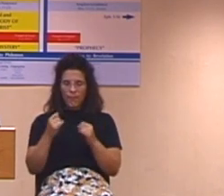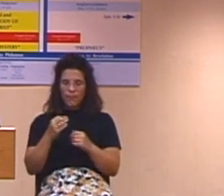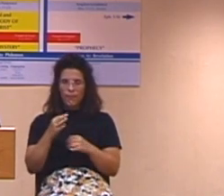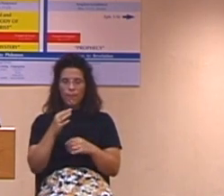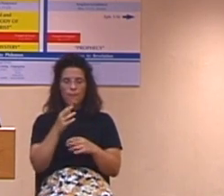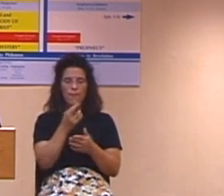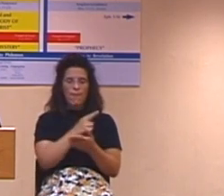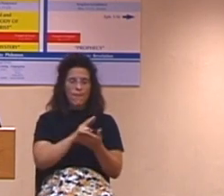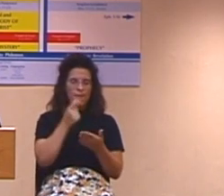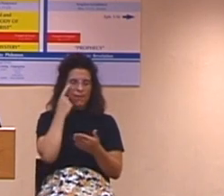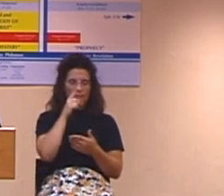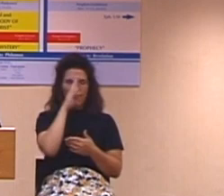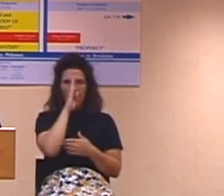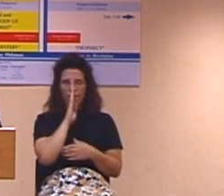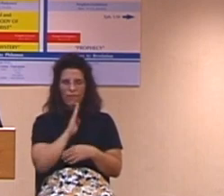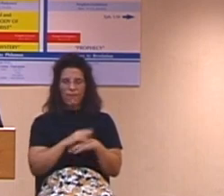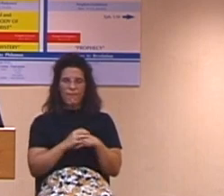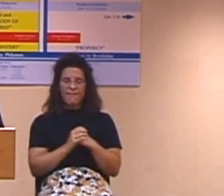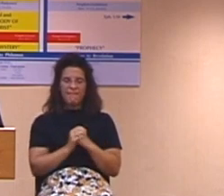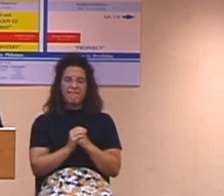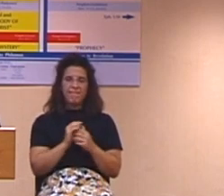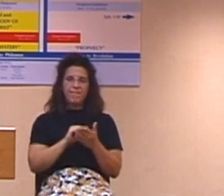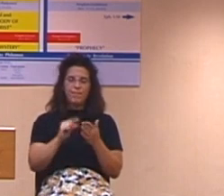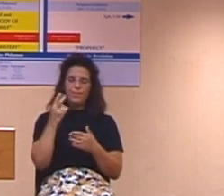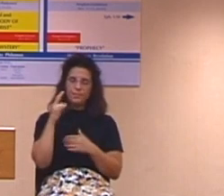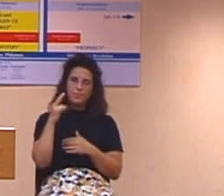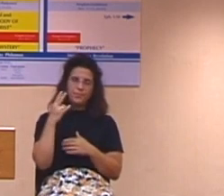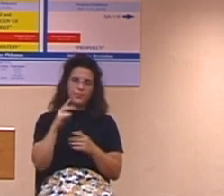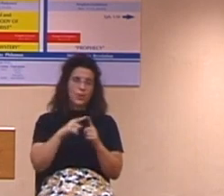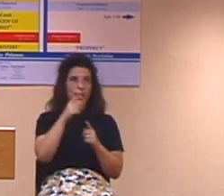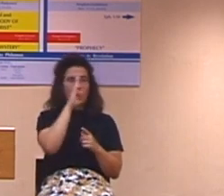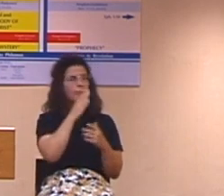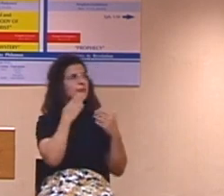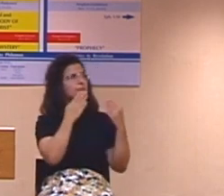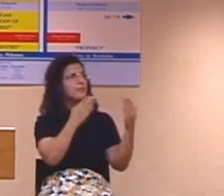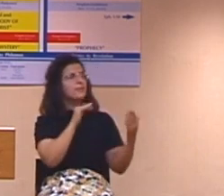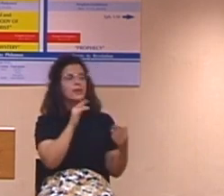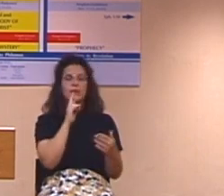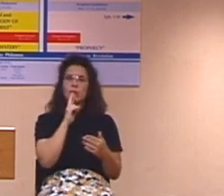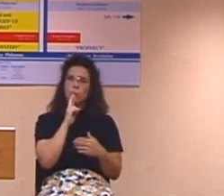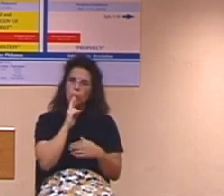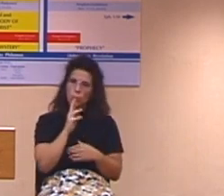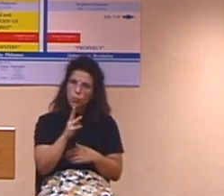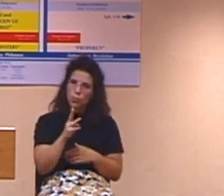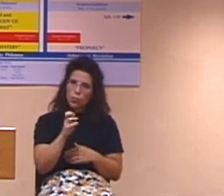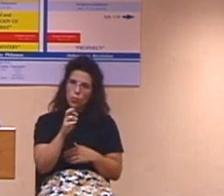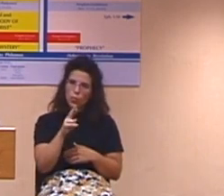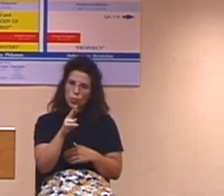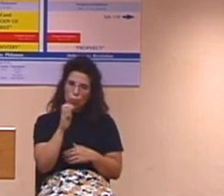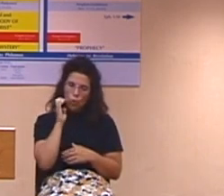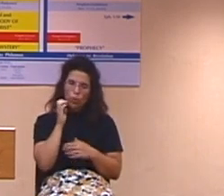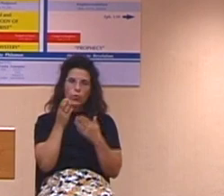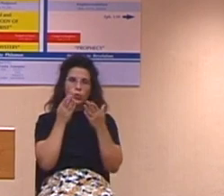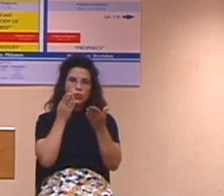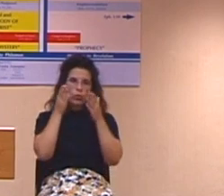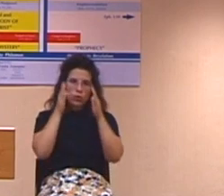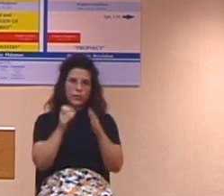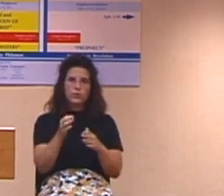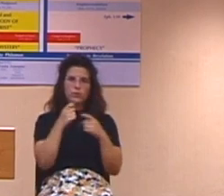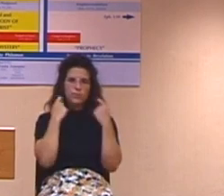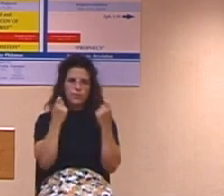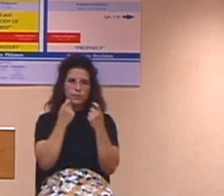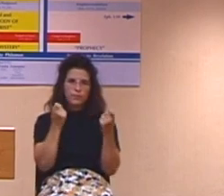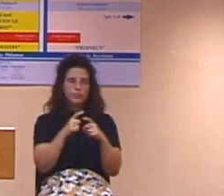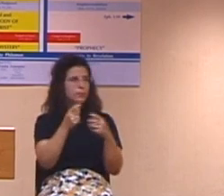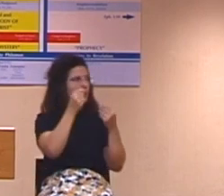God. Verse 17, he says, but God be thanked that ye were the servants of sin, but ye have obeyed from the heart